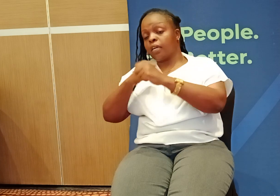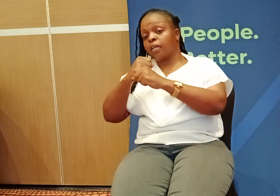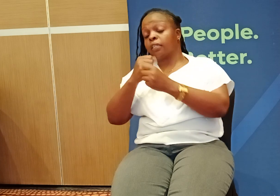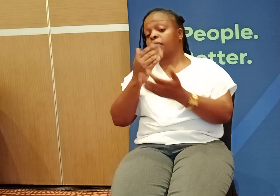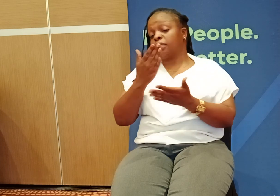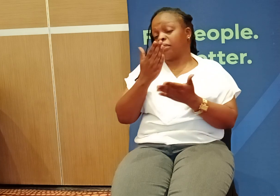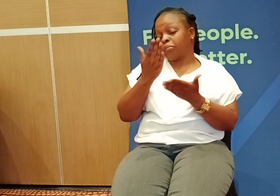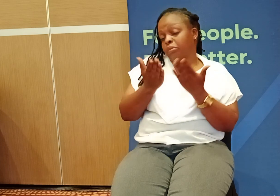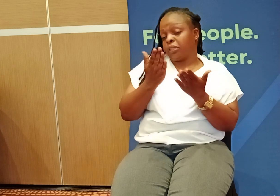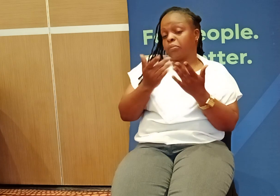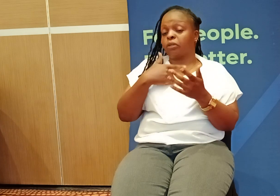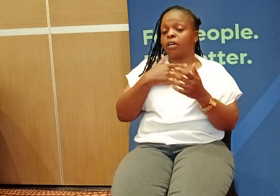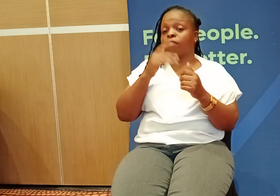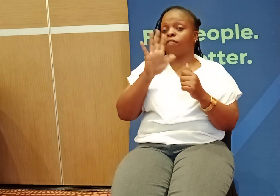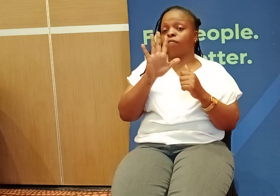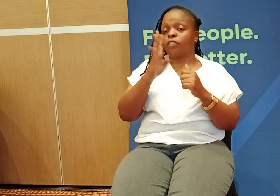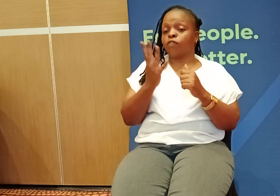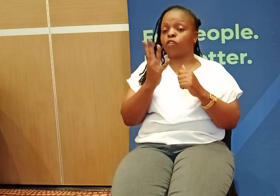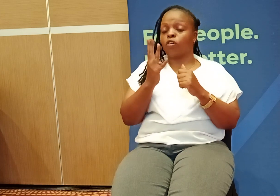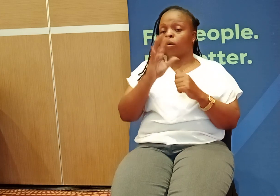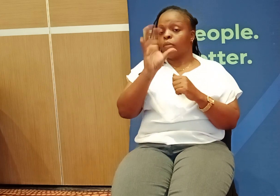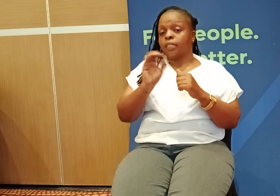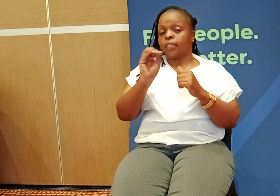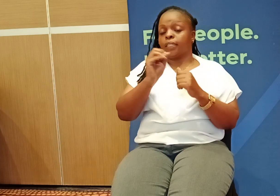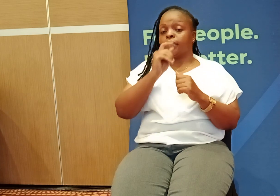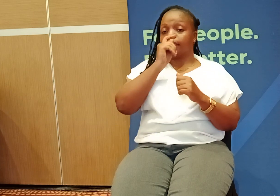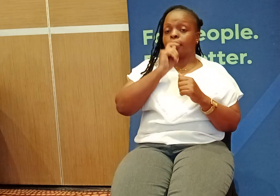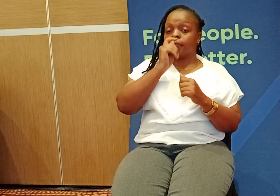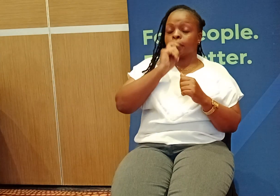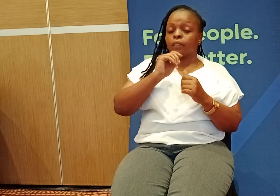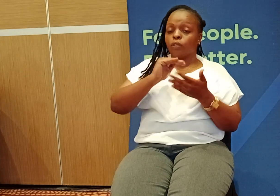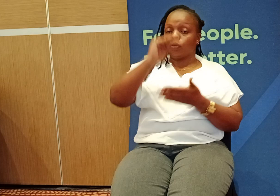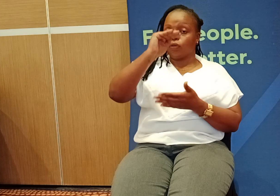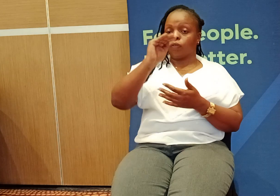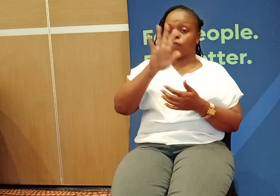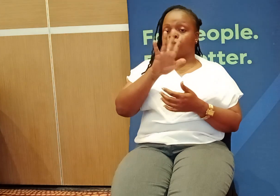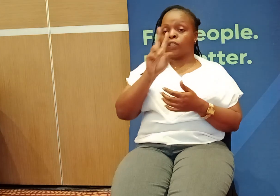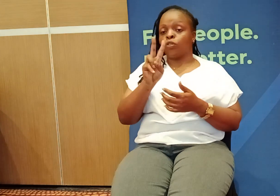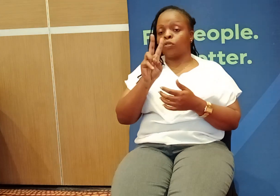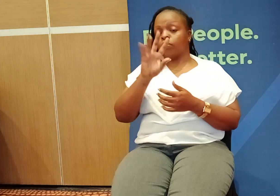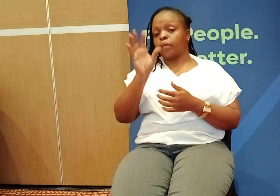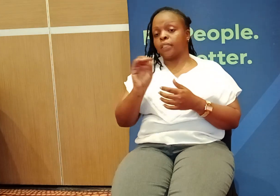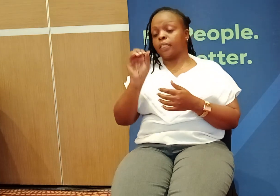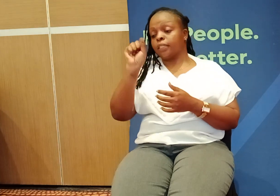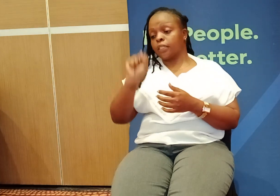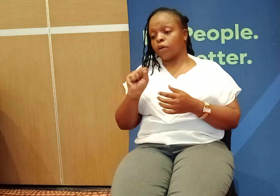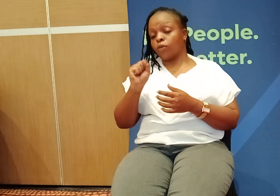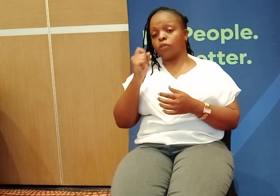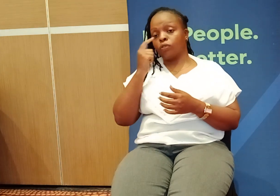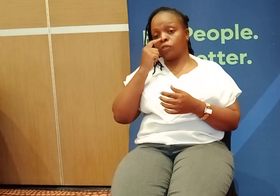54%, Tanzania grew 52% on revenue, South Sudan grew